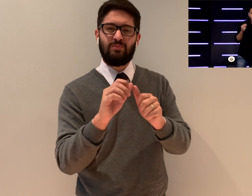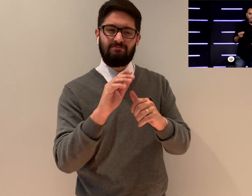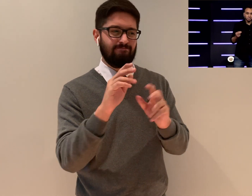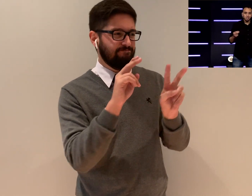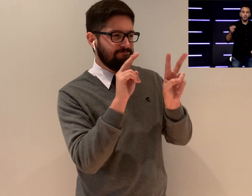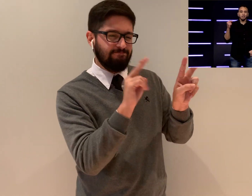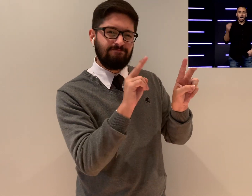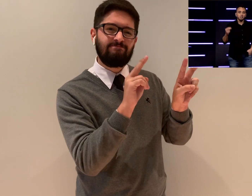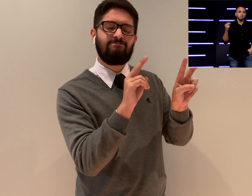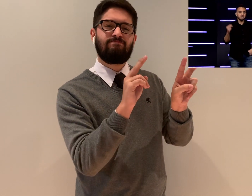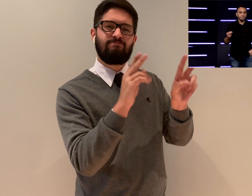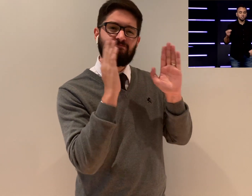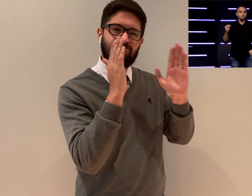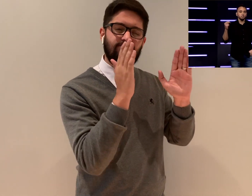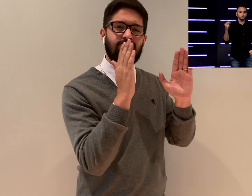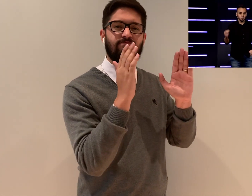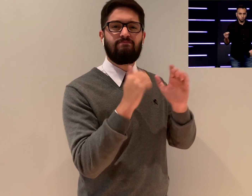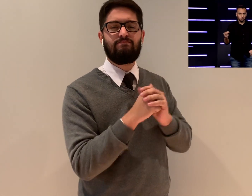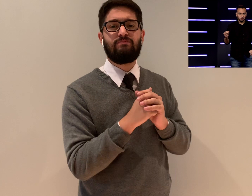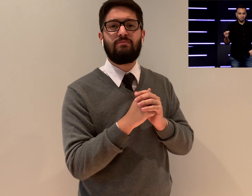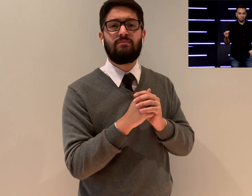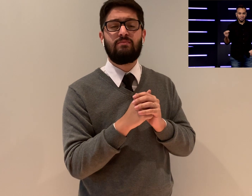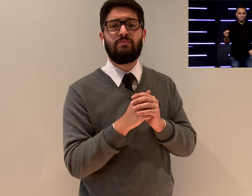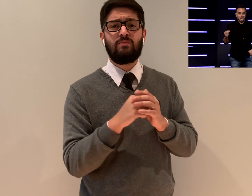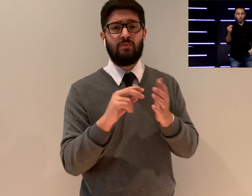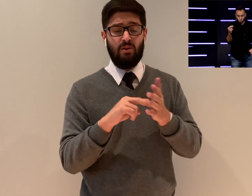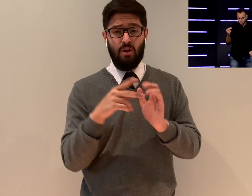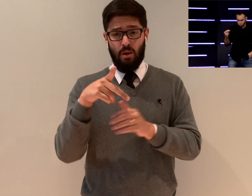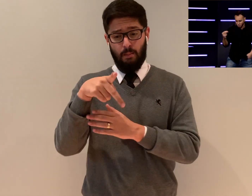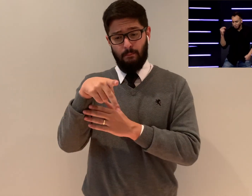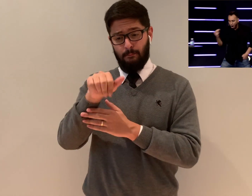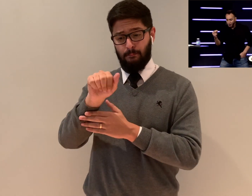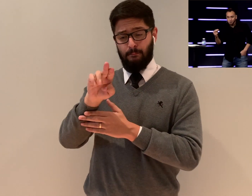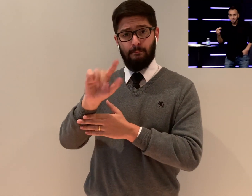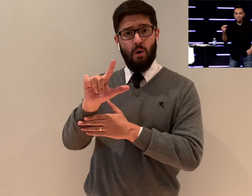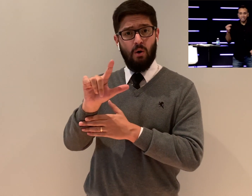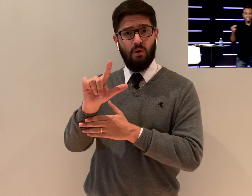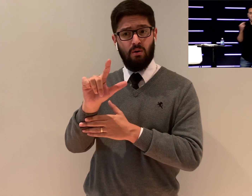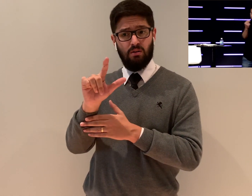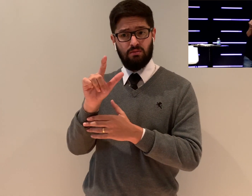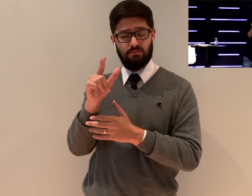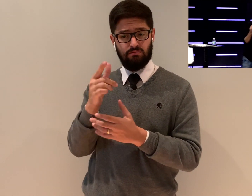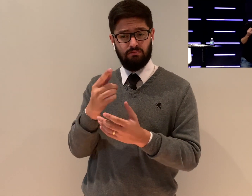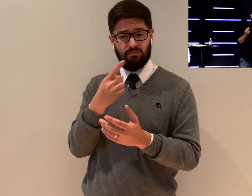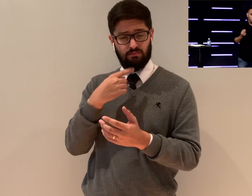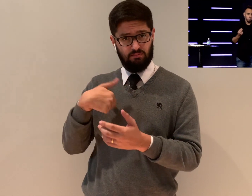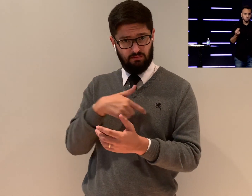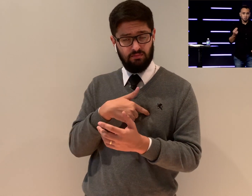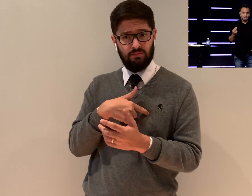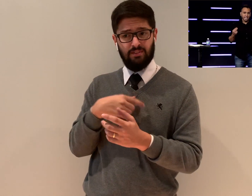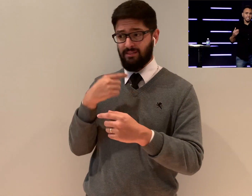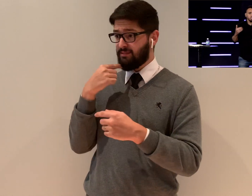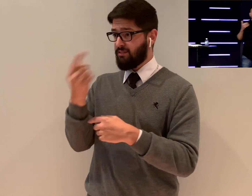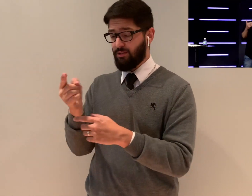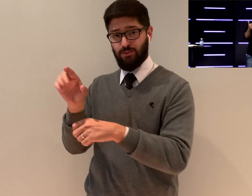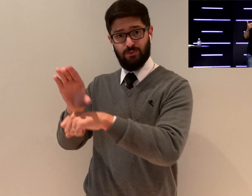to place a lot of attention to. In other words, what Paul is letting us know, and he is telling the church